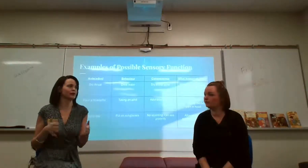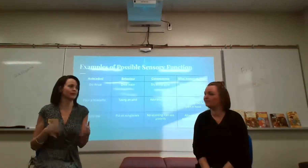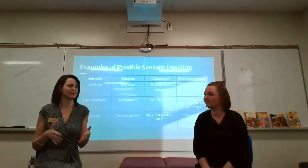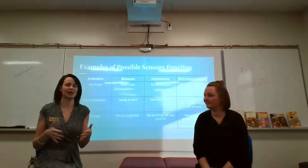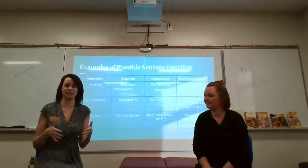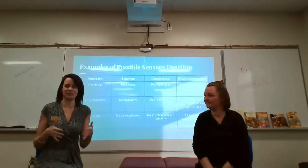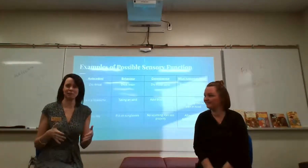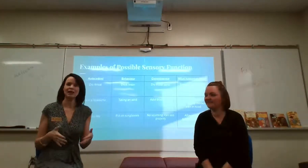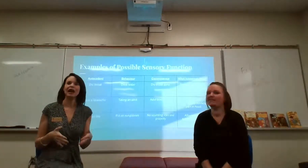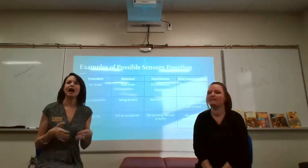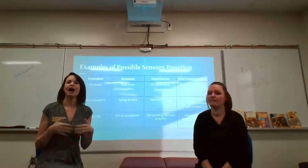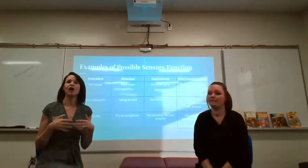he has autism.